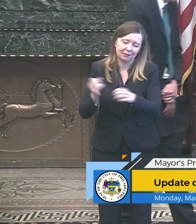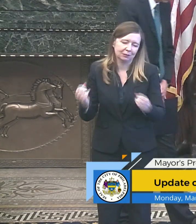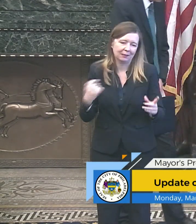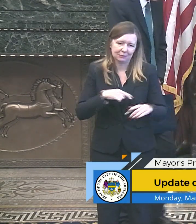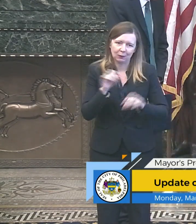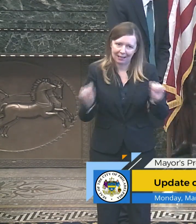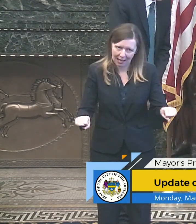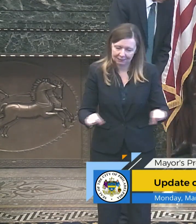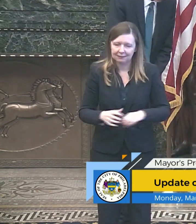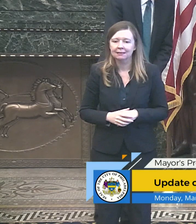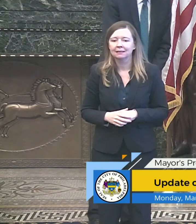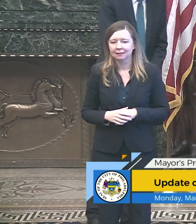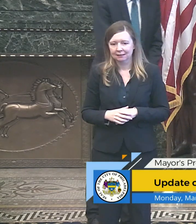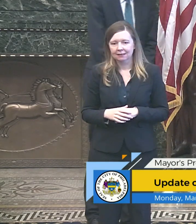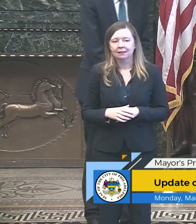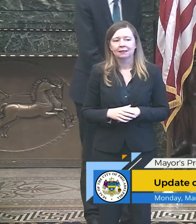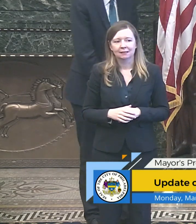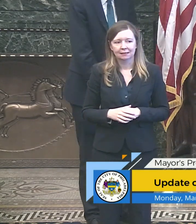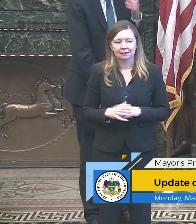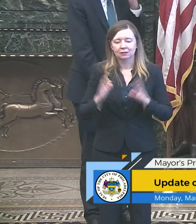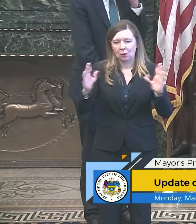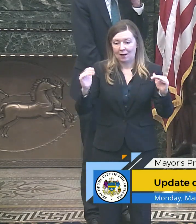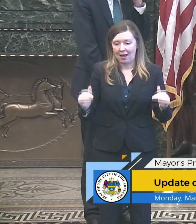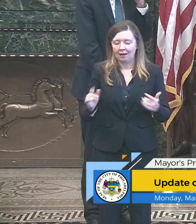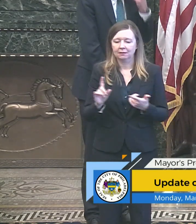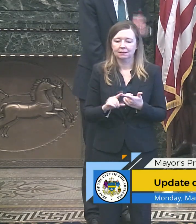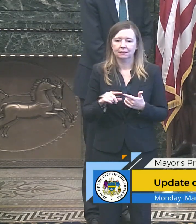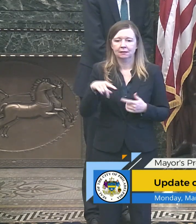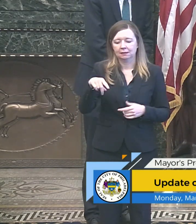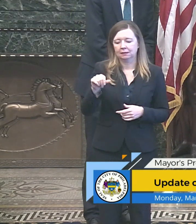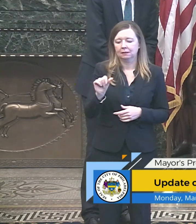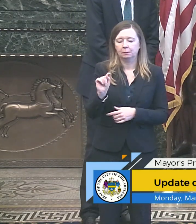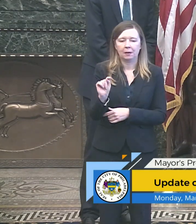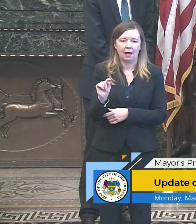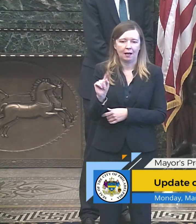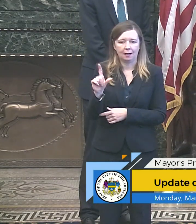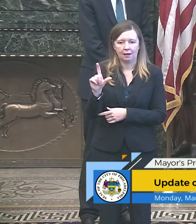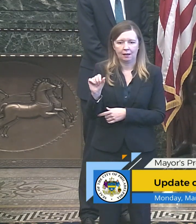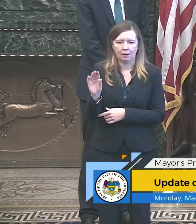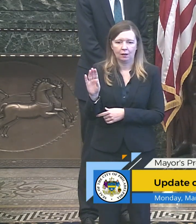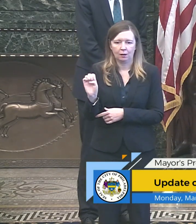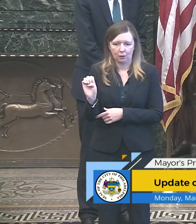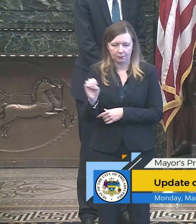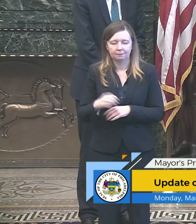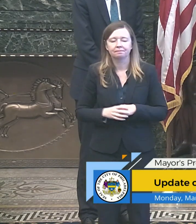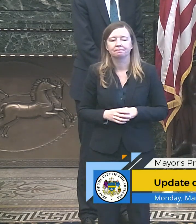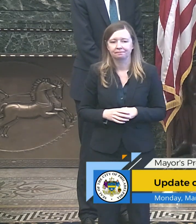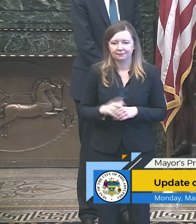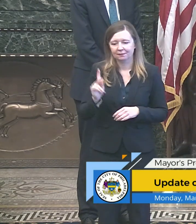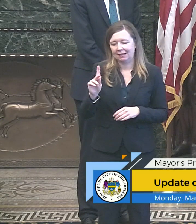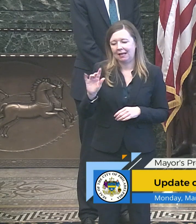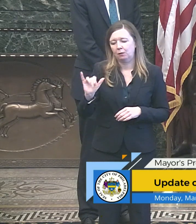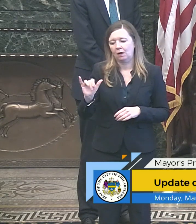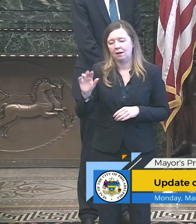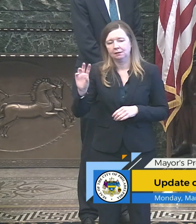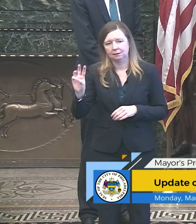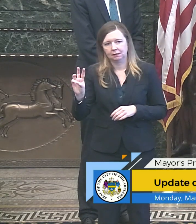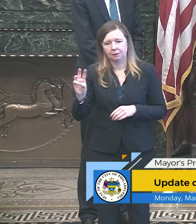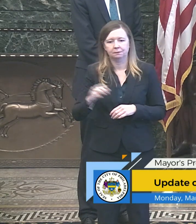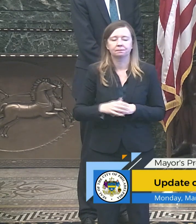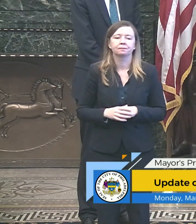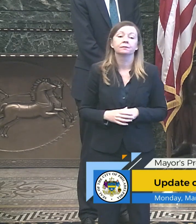we can. So next up is Pat Loeb of KYW. Hi, the